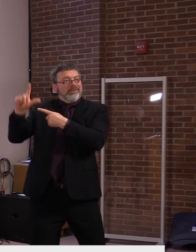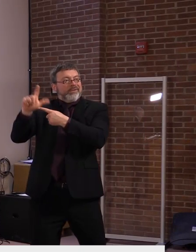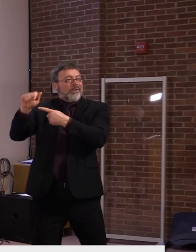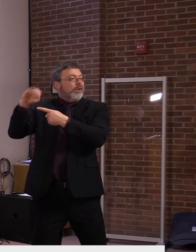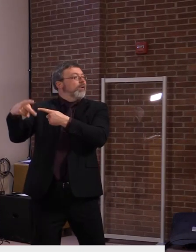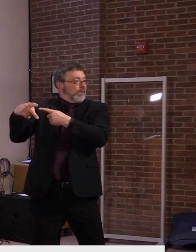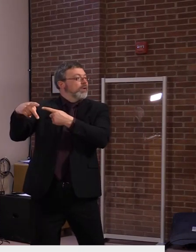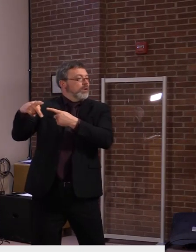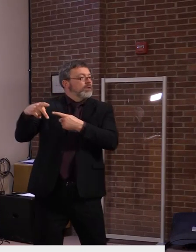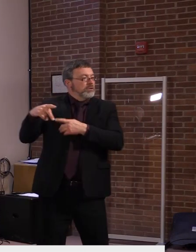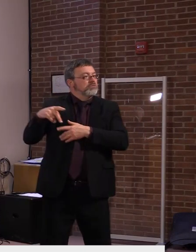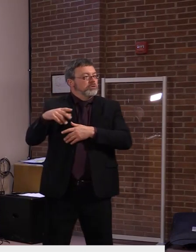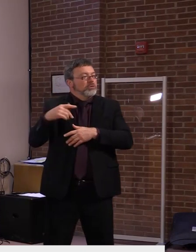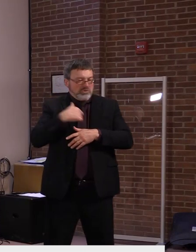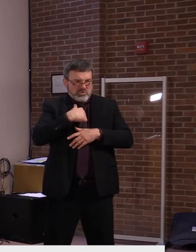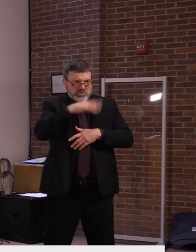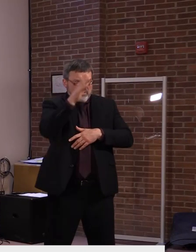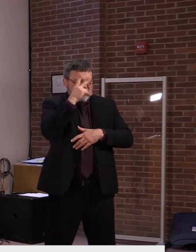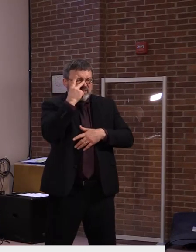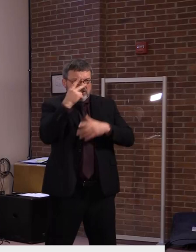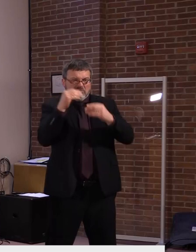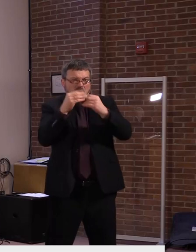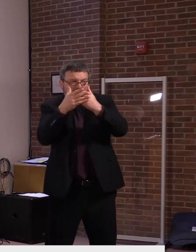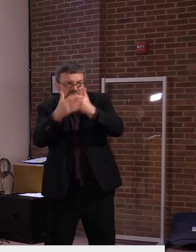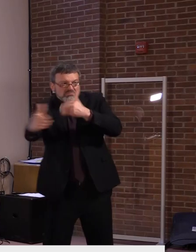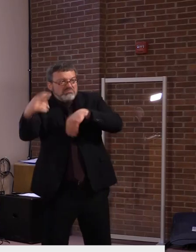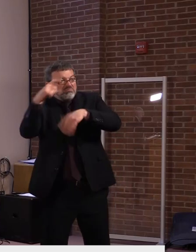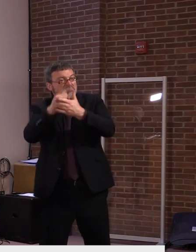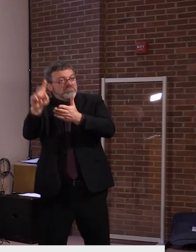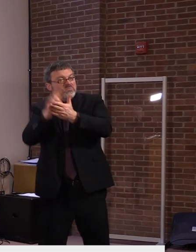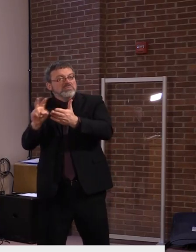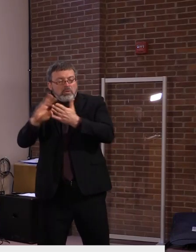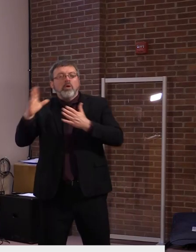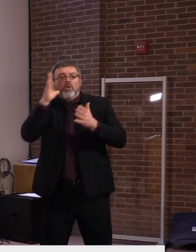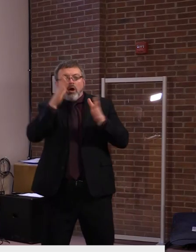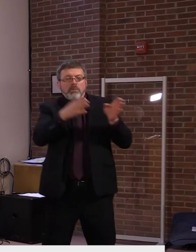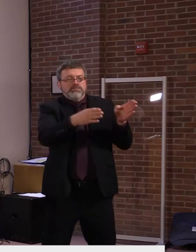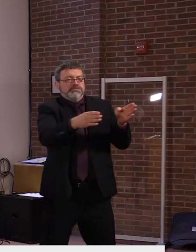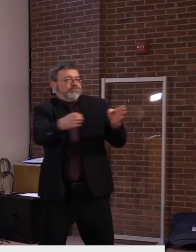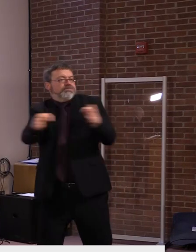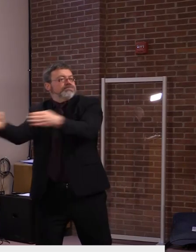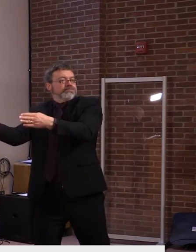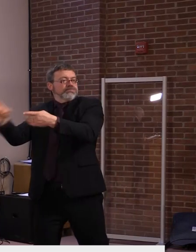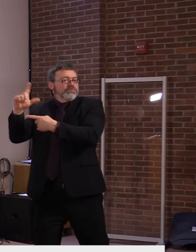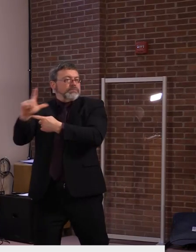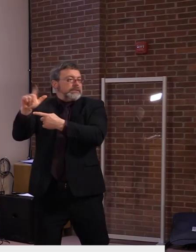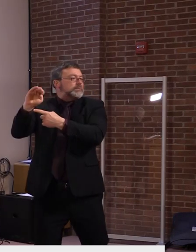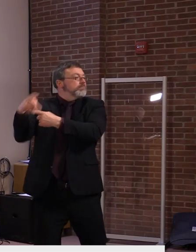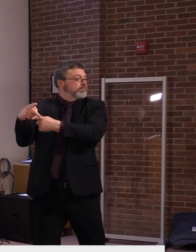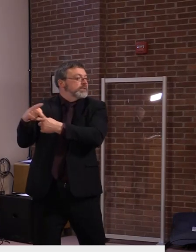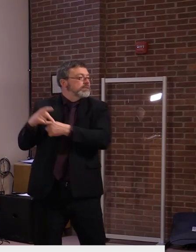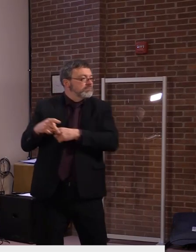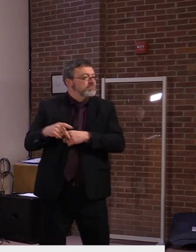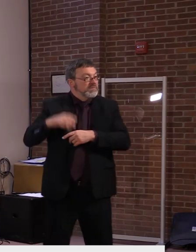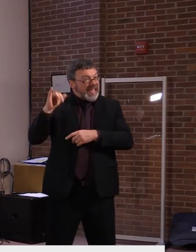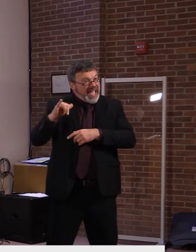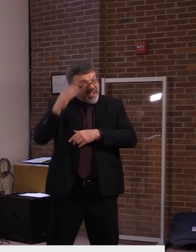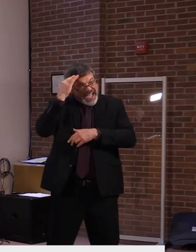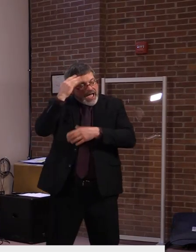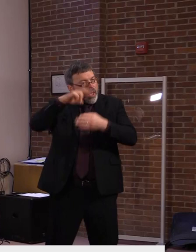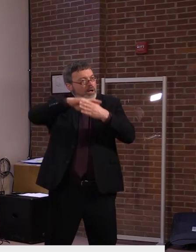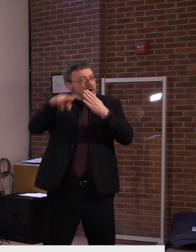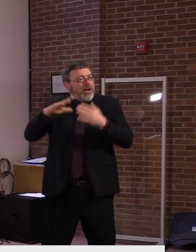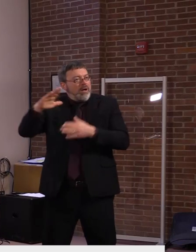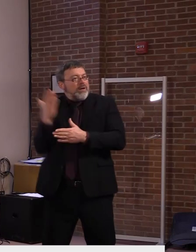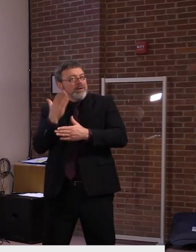see us moving to testing platforms that have more rapid turnaround capability. In addition,